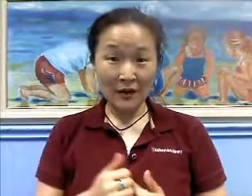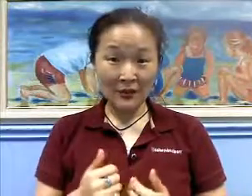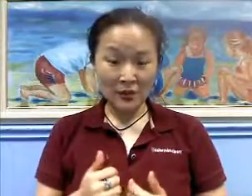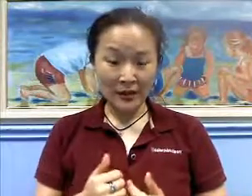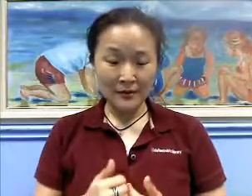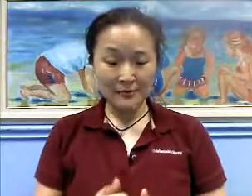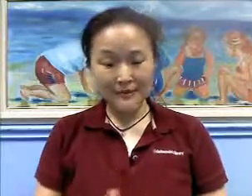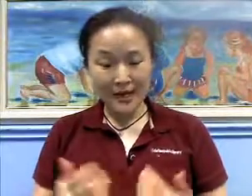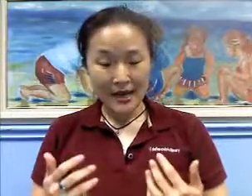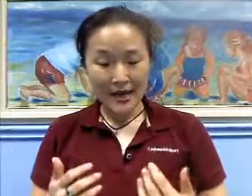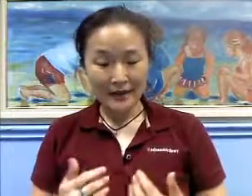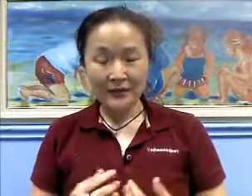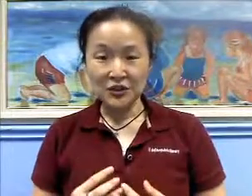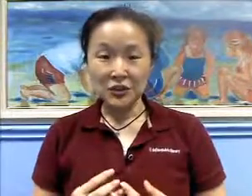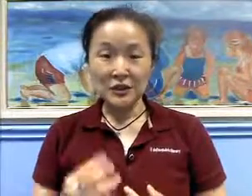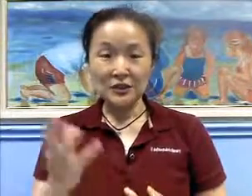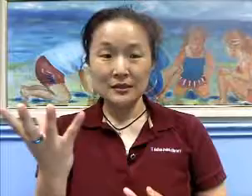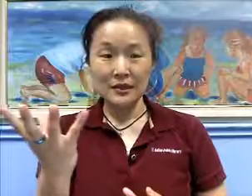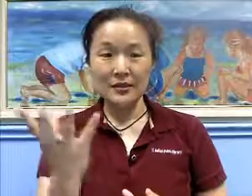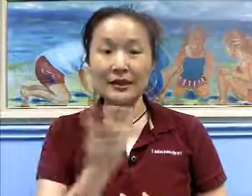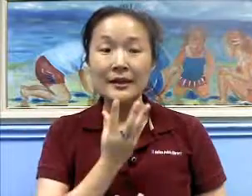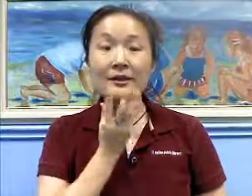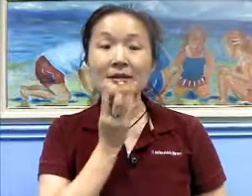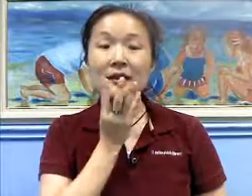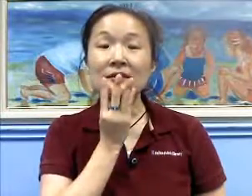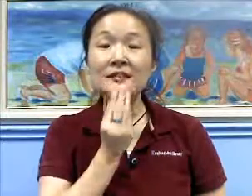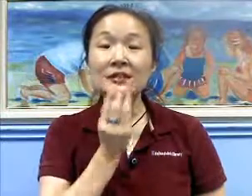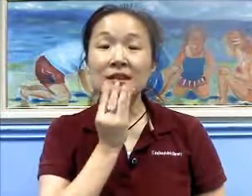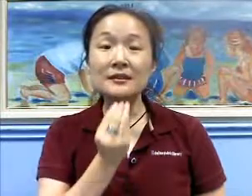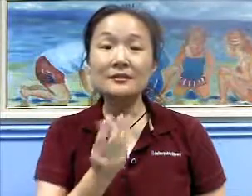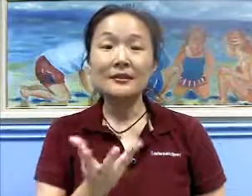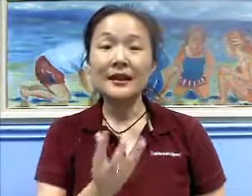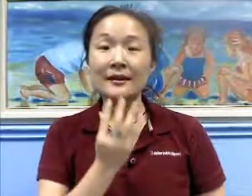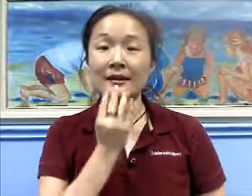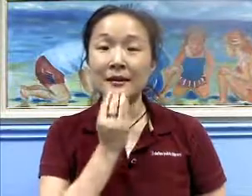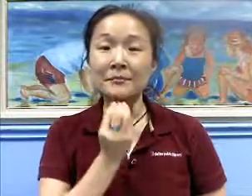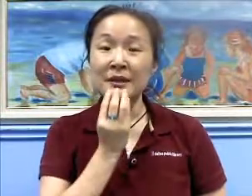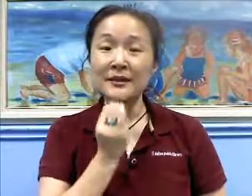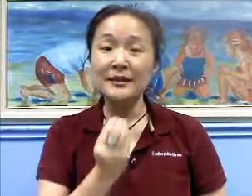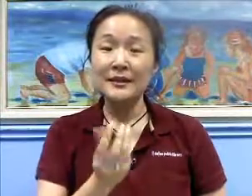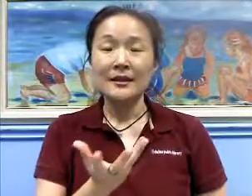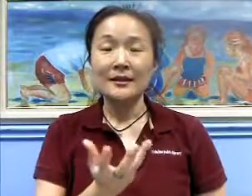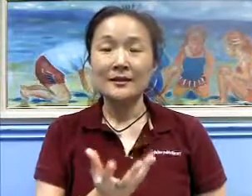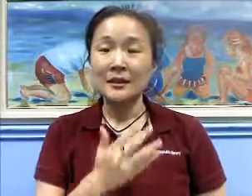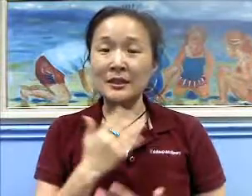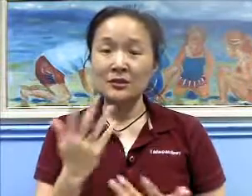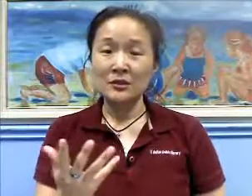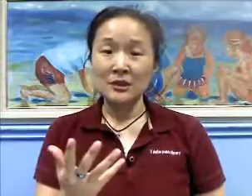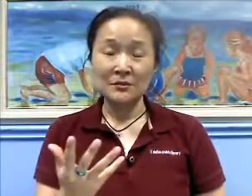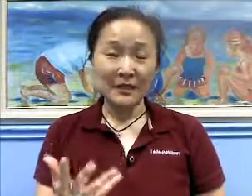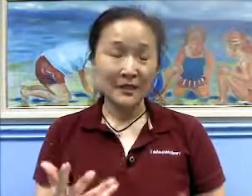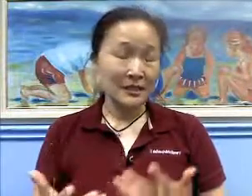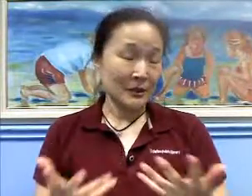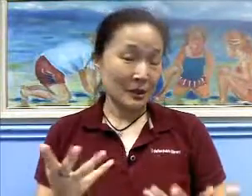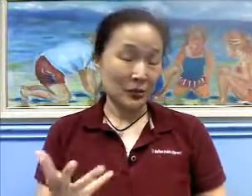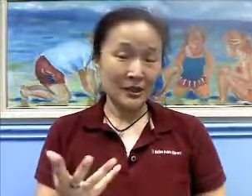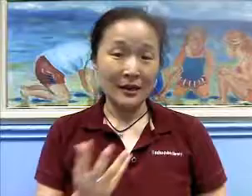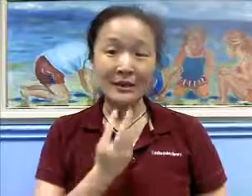often wear. And then we have Jewish. Take your hand like this under your chin, like a beard that many Jewish men, especially Orthodox